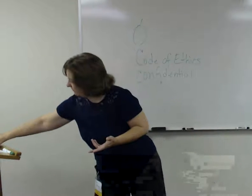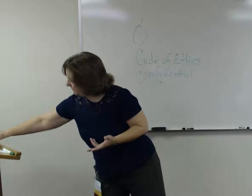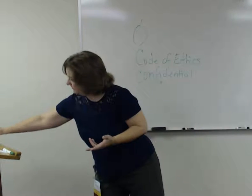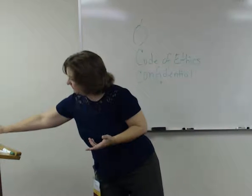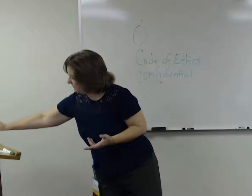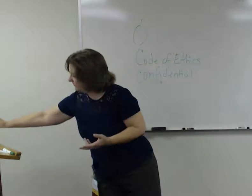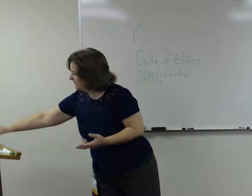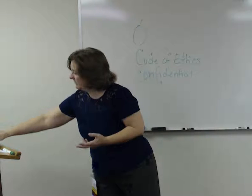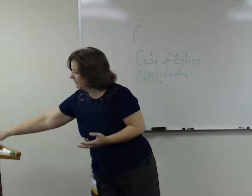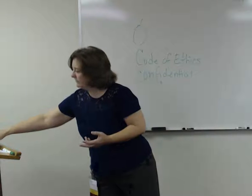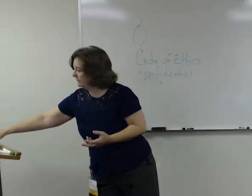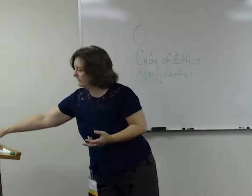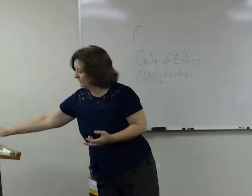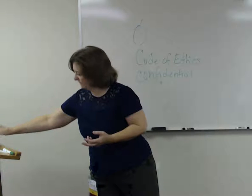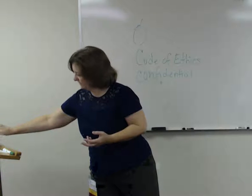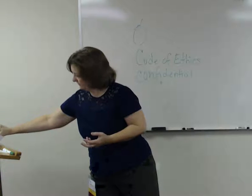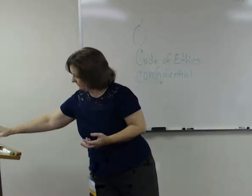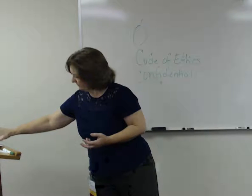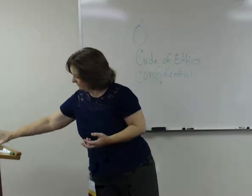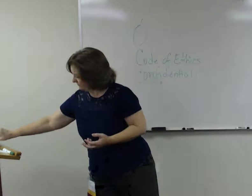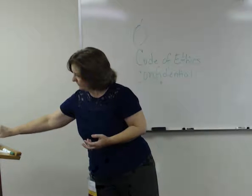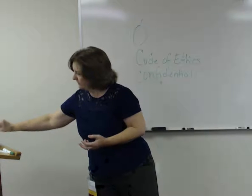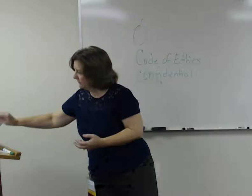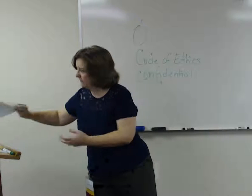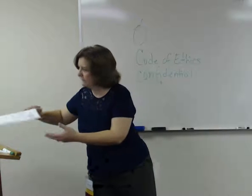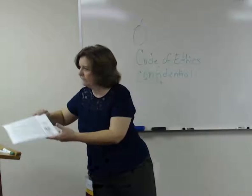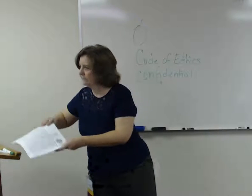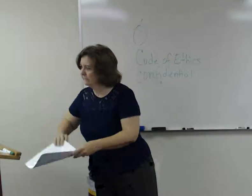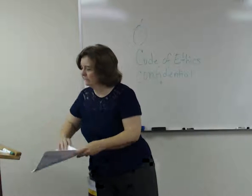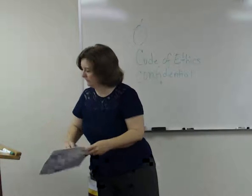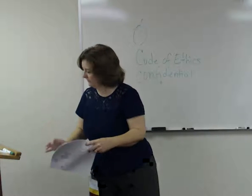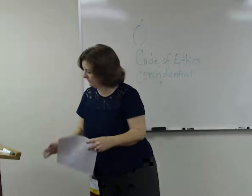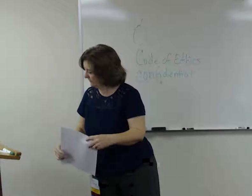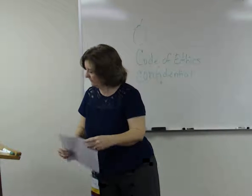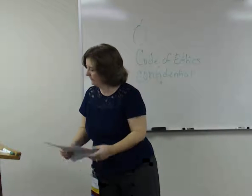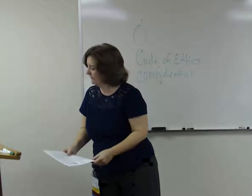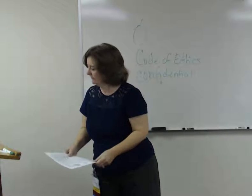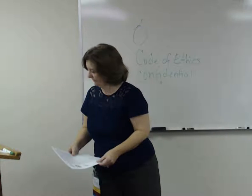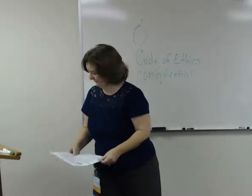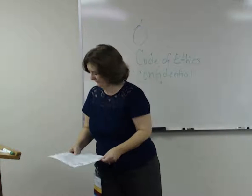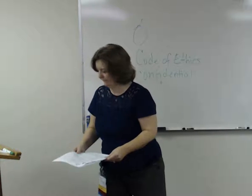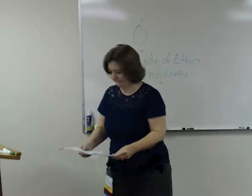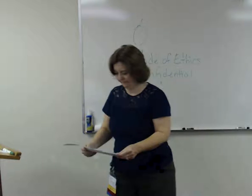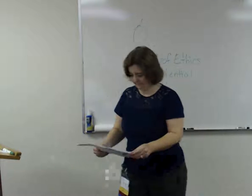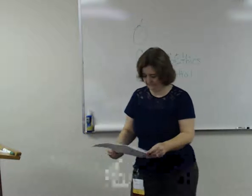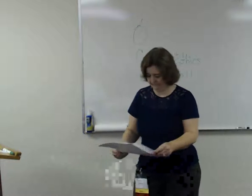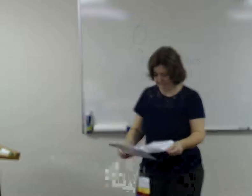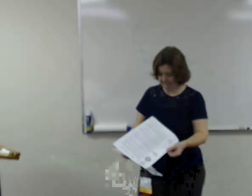same thing in our church. We have some that want to go to workshops, learn. Have